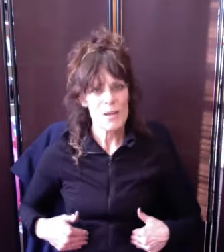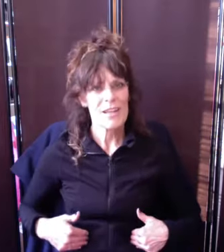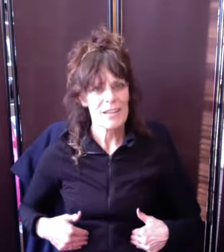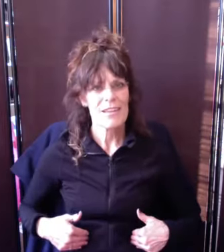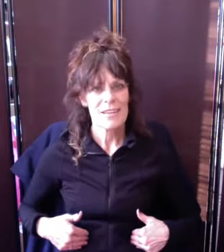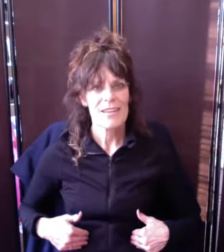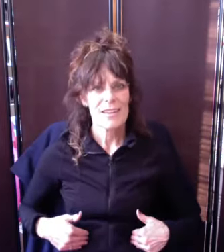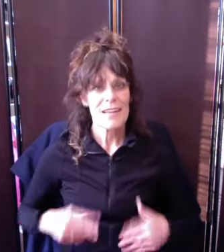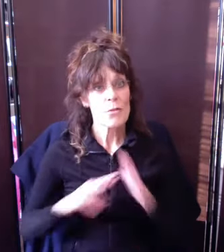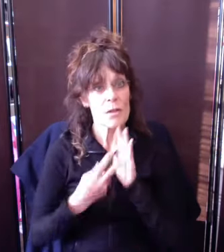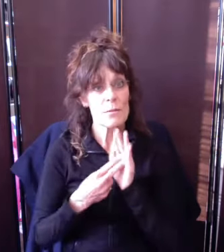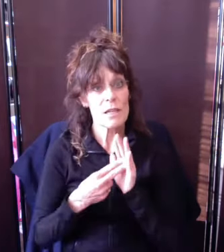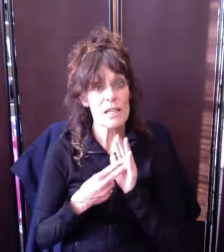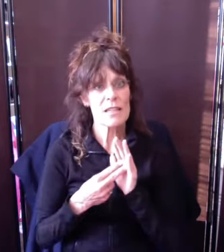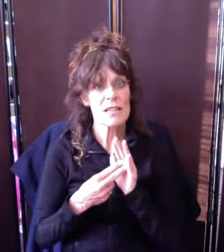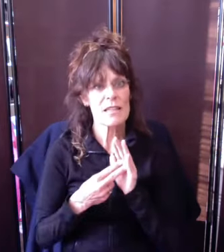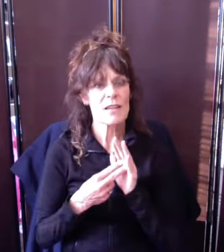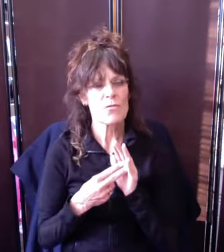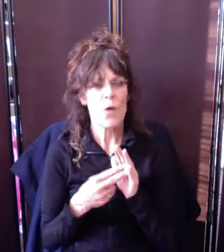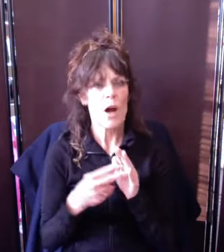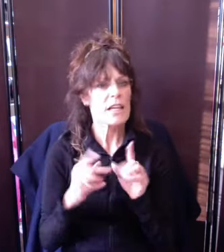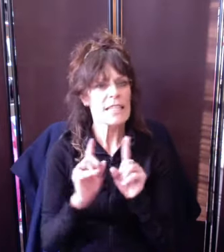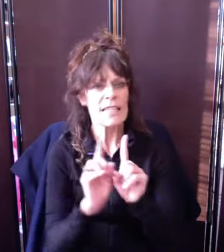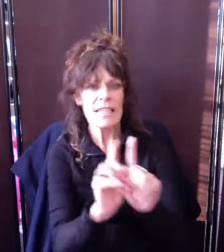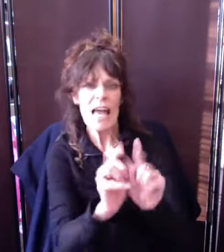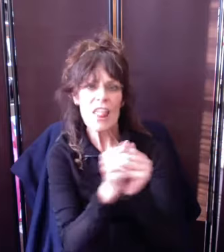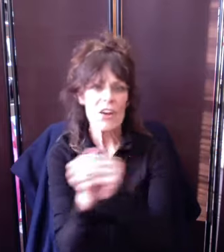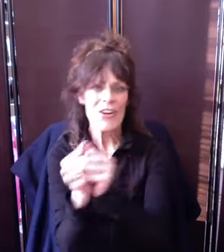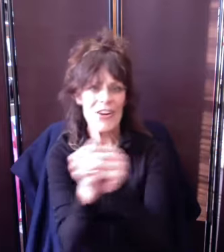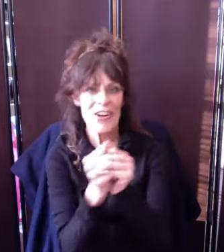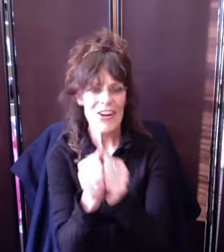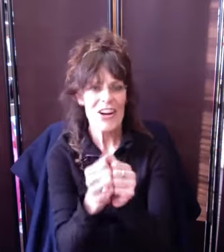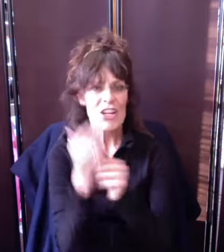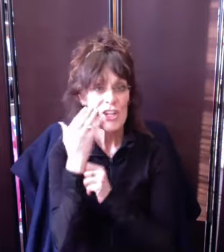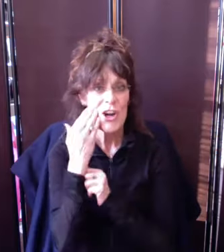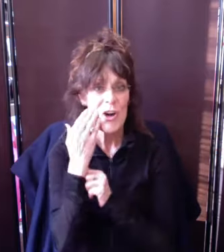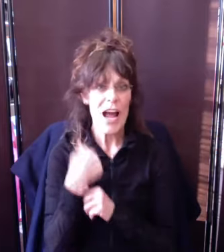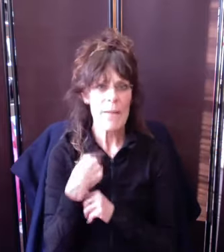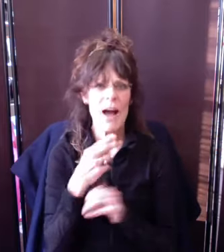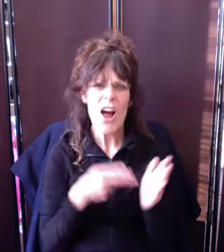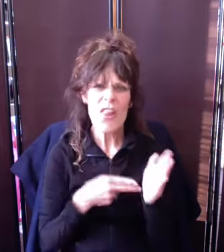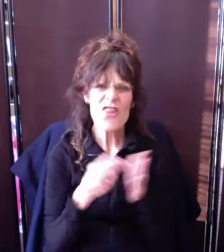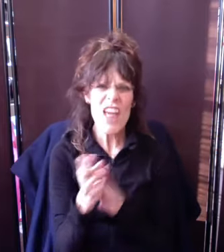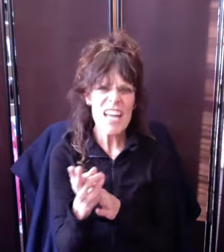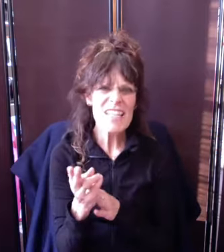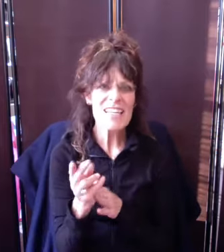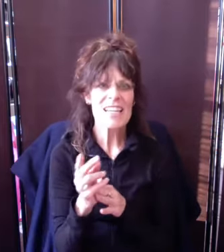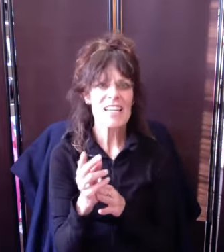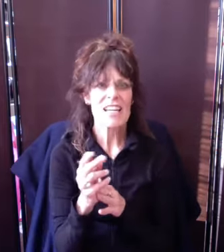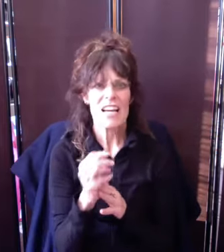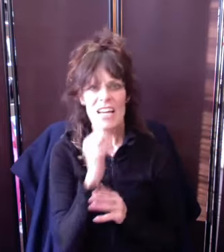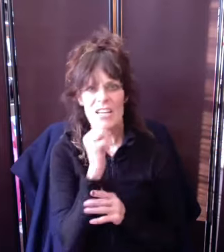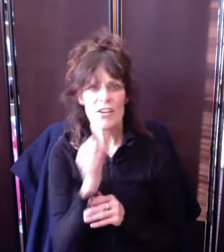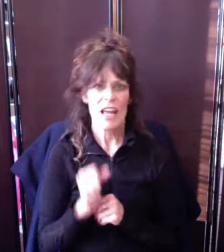means to me to be able to walk shoulder to shoulder. That's what it means. I get to be authentic. I don't have to hold myself up to this thing. You know,